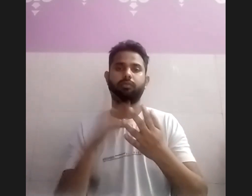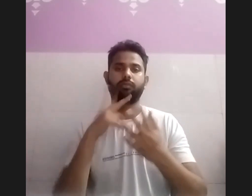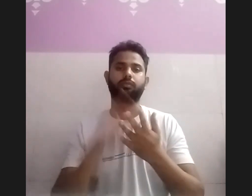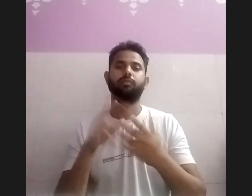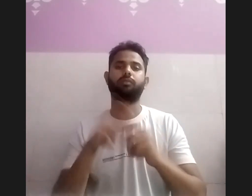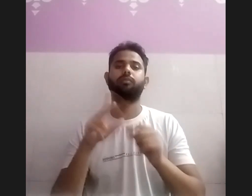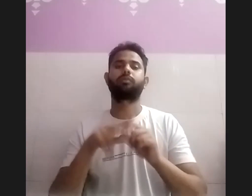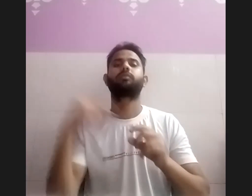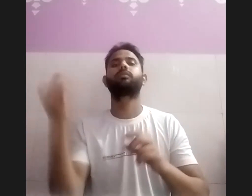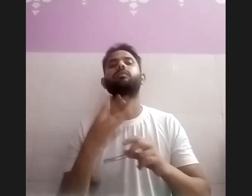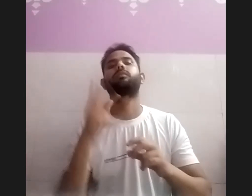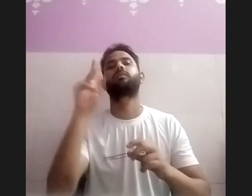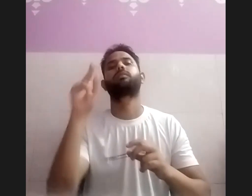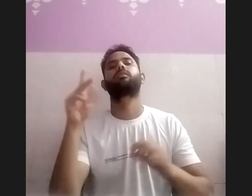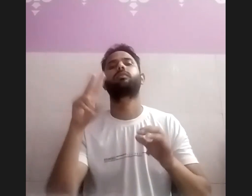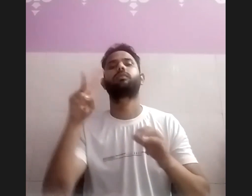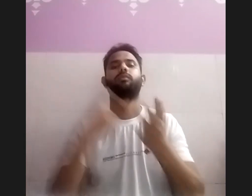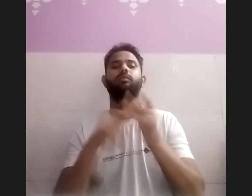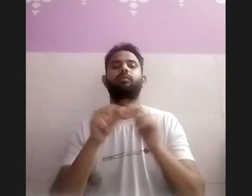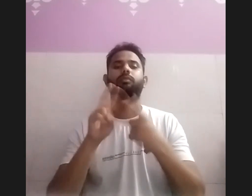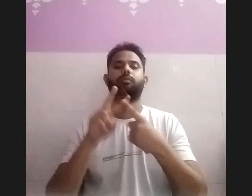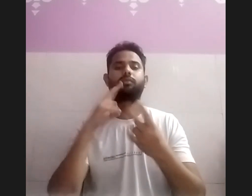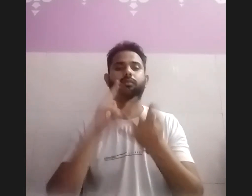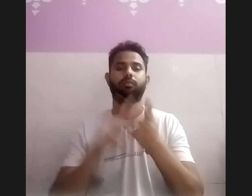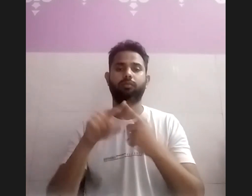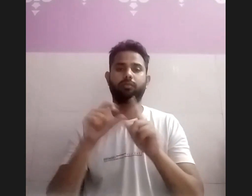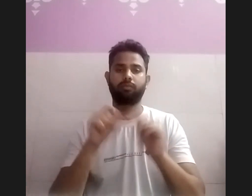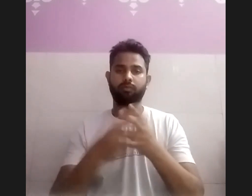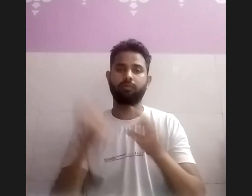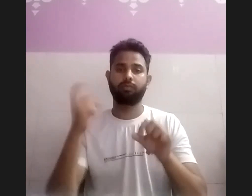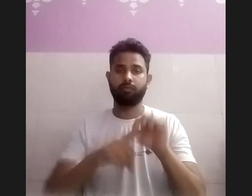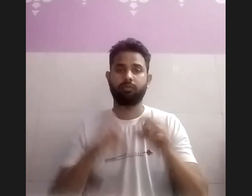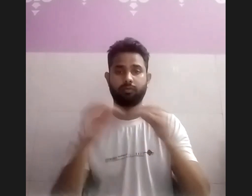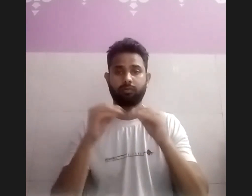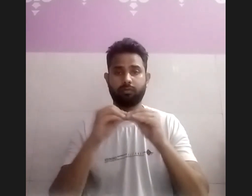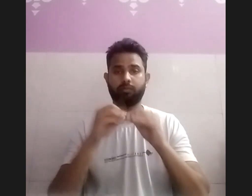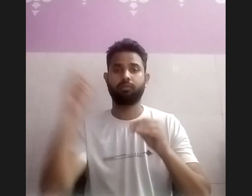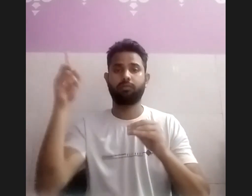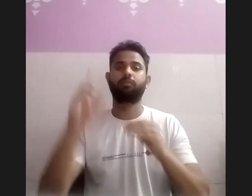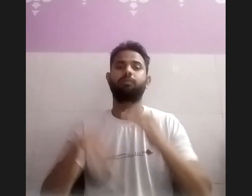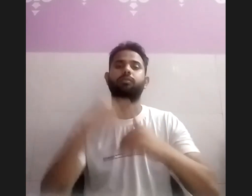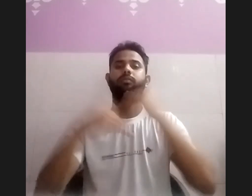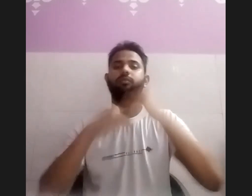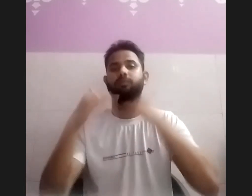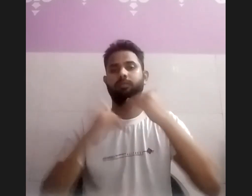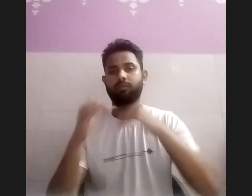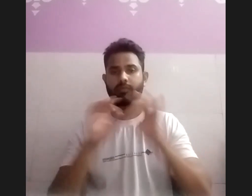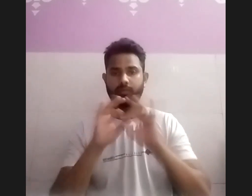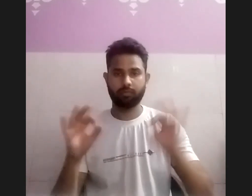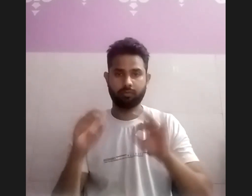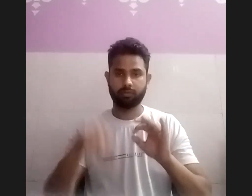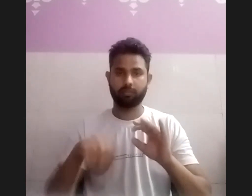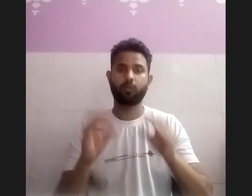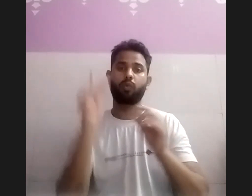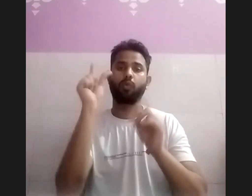next panelist is Ravindra Singh, joining us from all the way Mumbai. So he has developed the app My Udan.